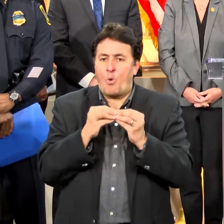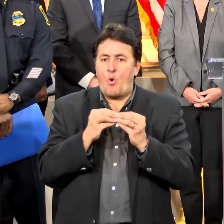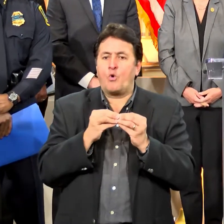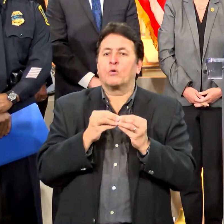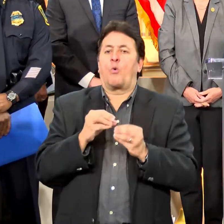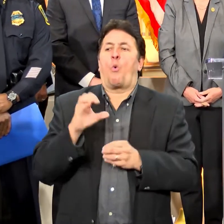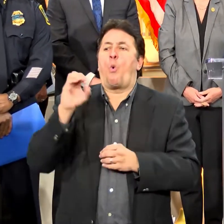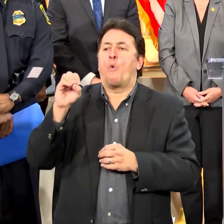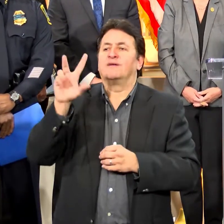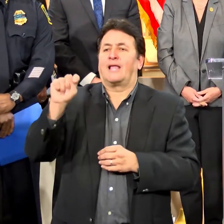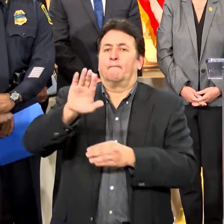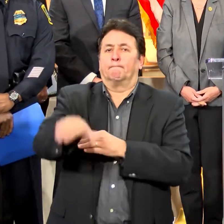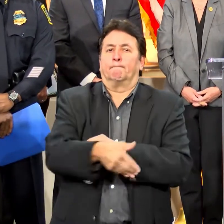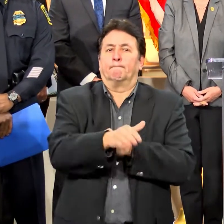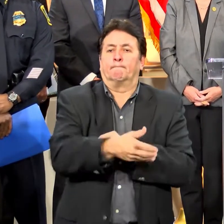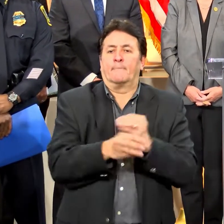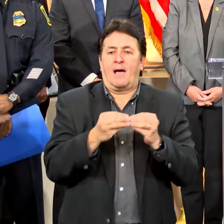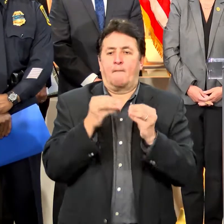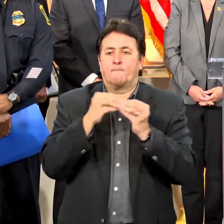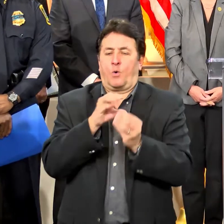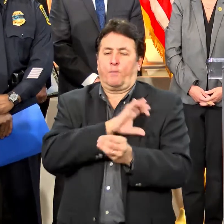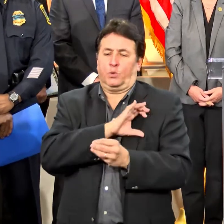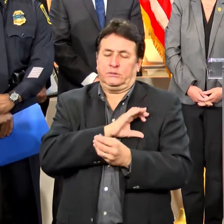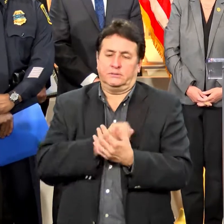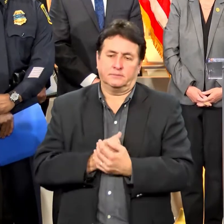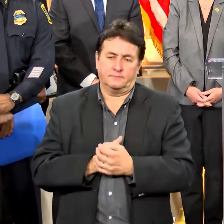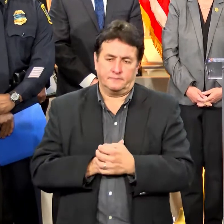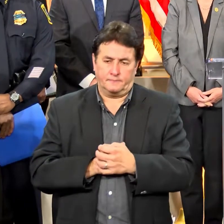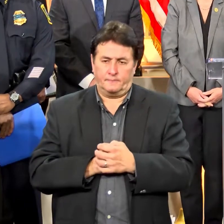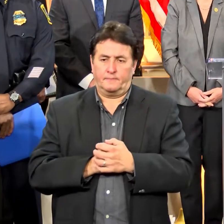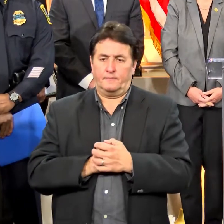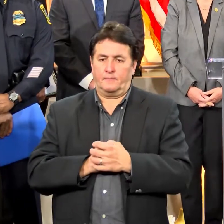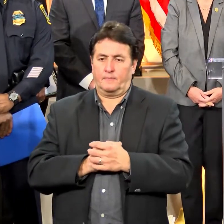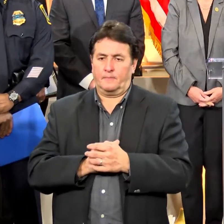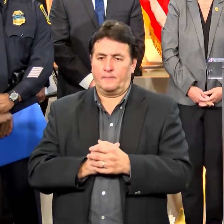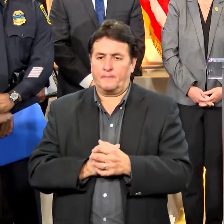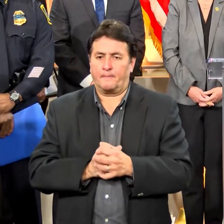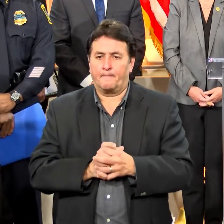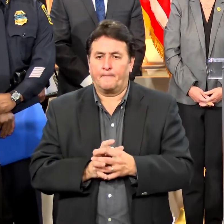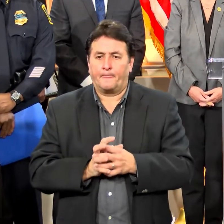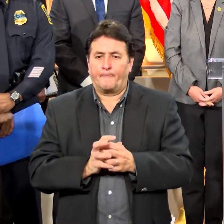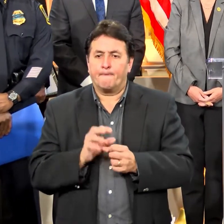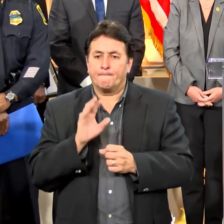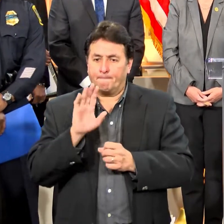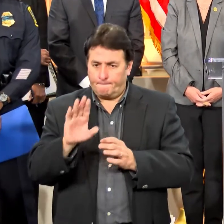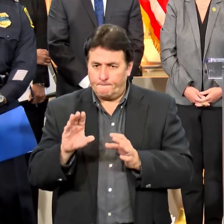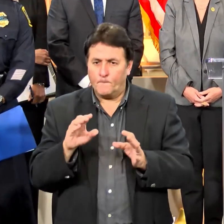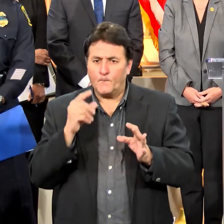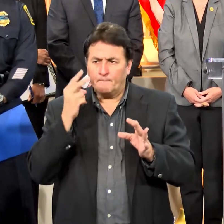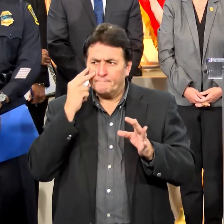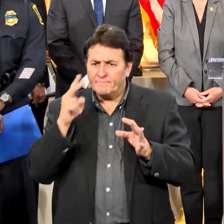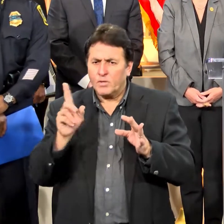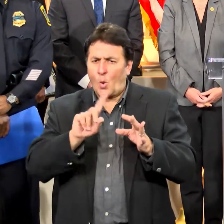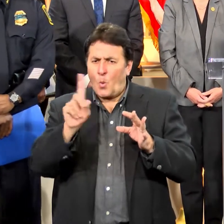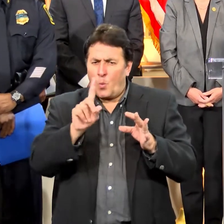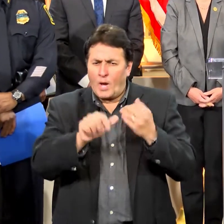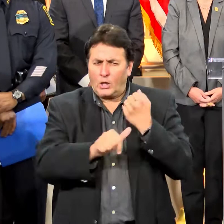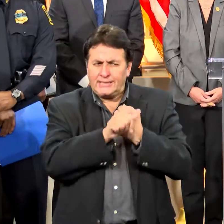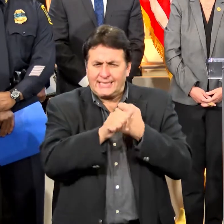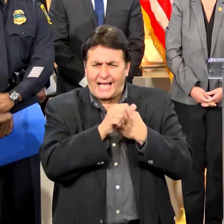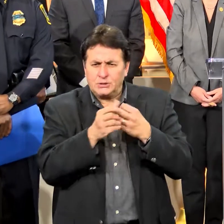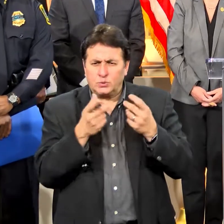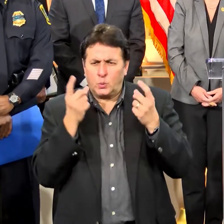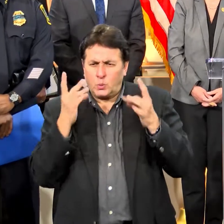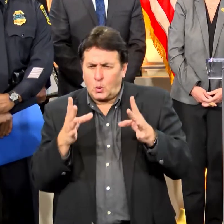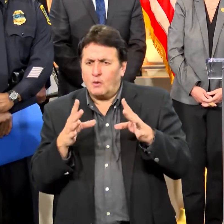additional officers will be deployed primarily based on data-driven, evidence-based analysis of when and where the